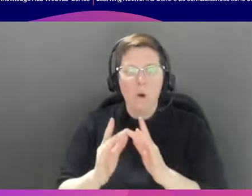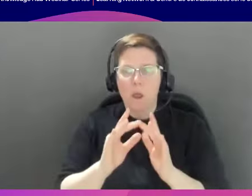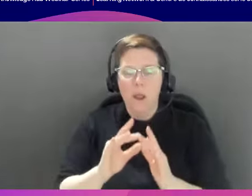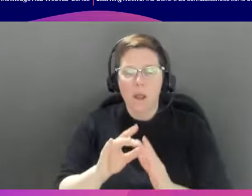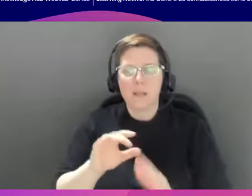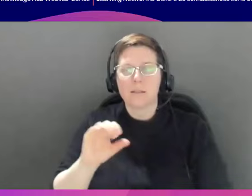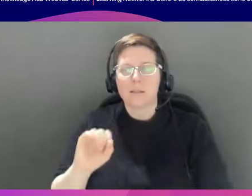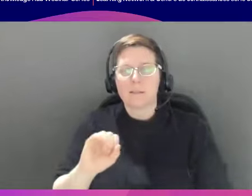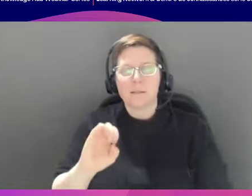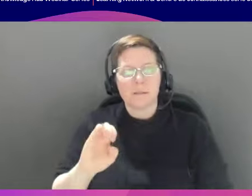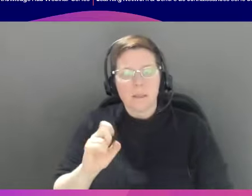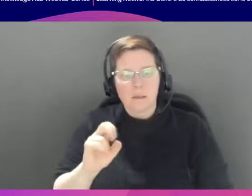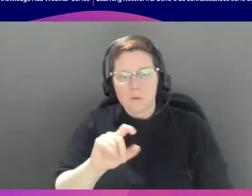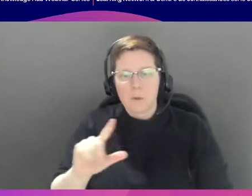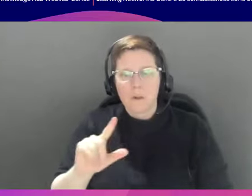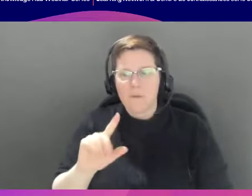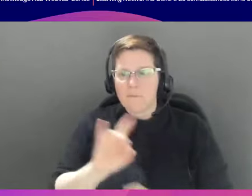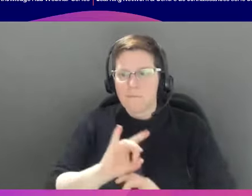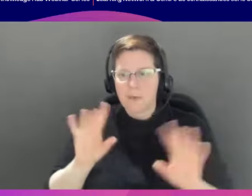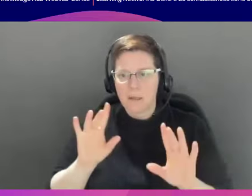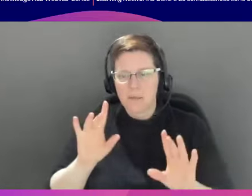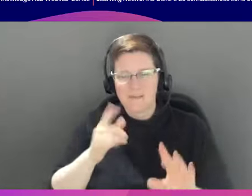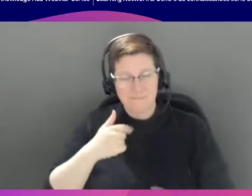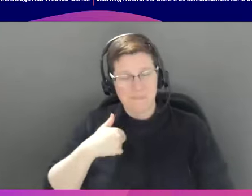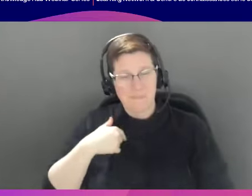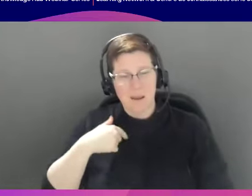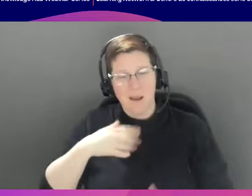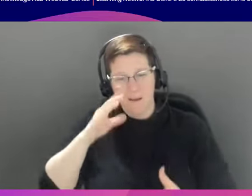And so in my perspective, there's a need to expand definitions